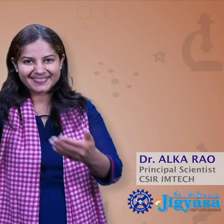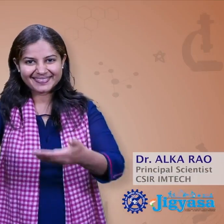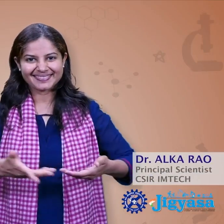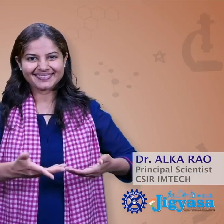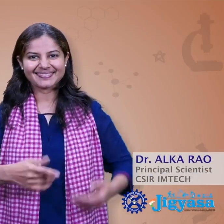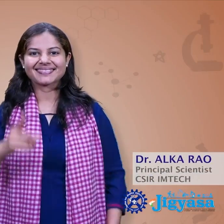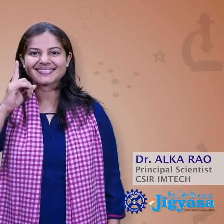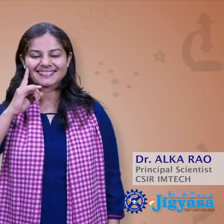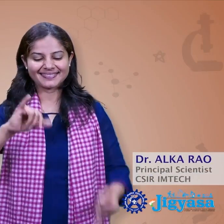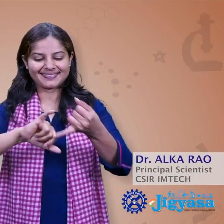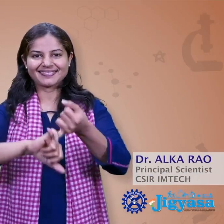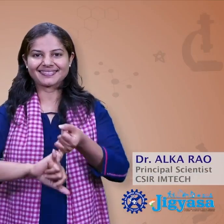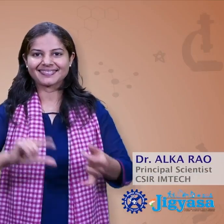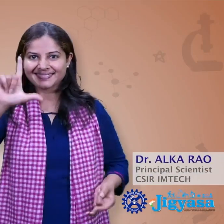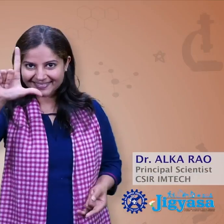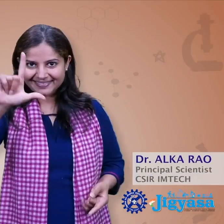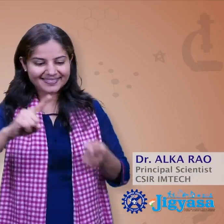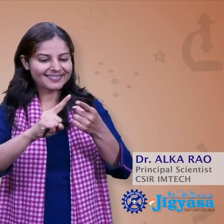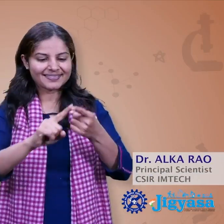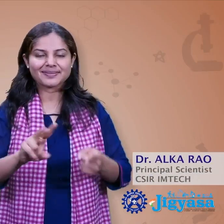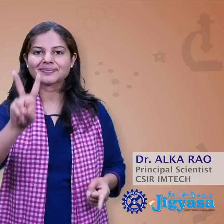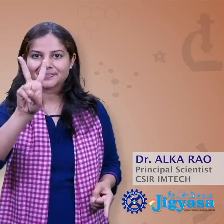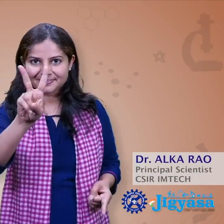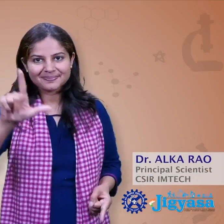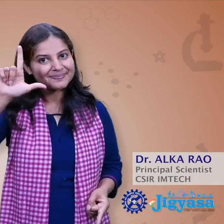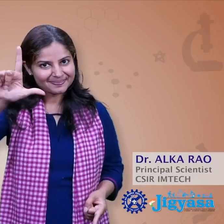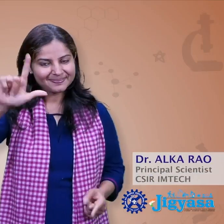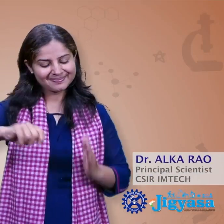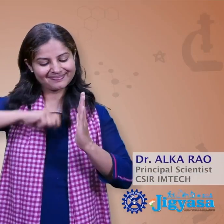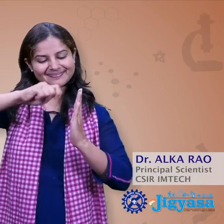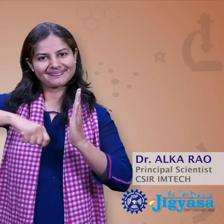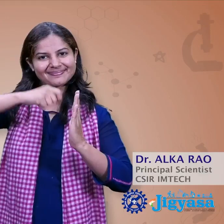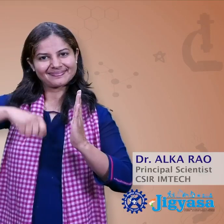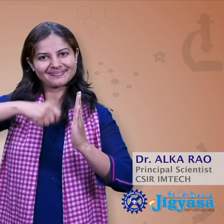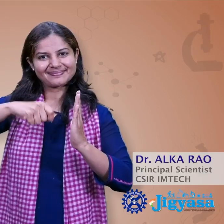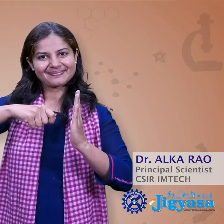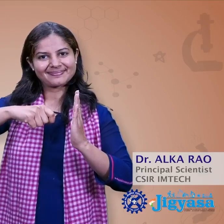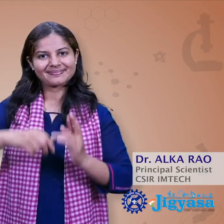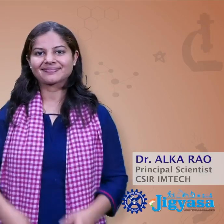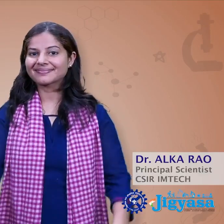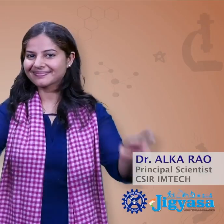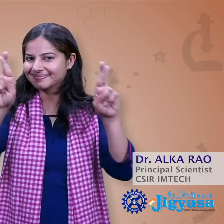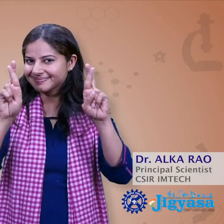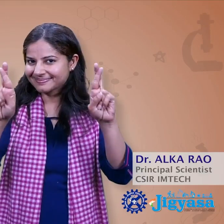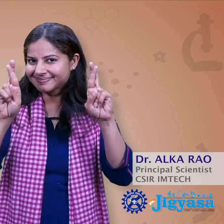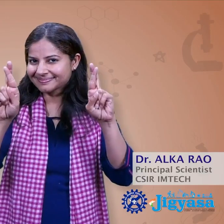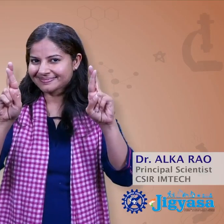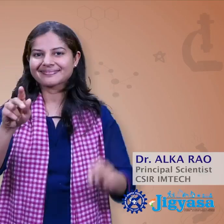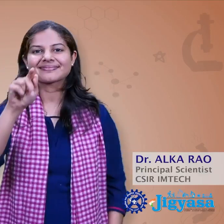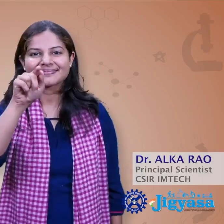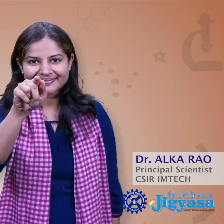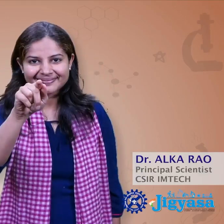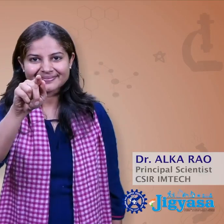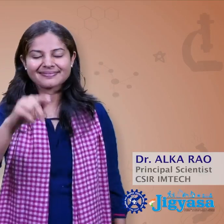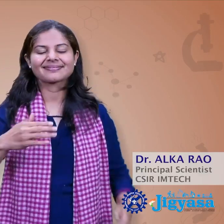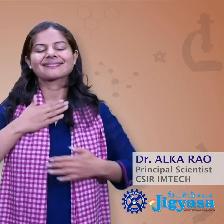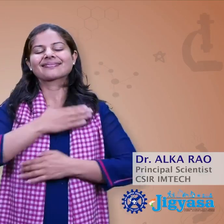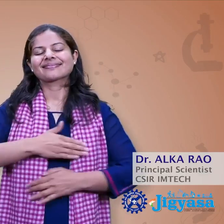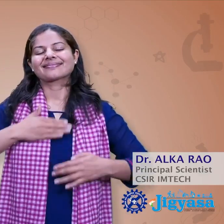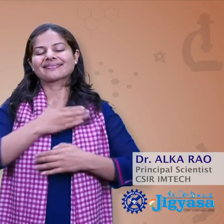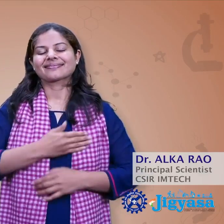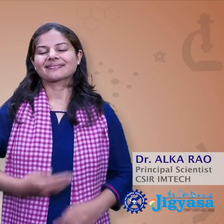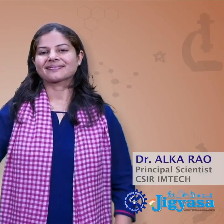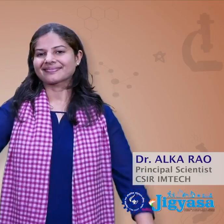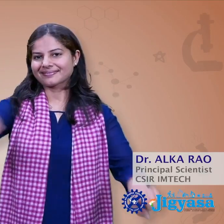Hello, we welcome you to the Indian Sign Language enabled virtual lab of CSIR Jigyasa. We